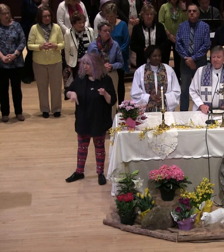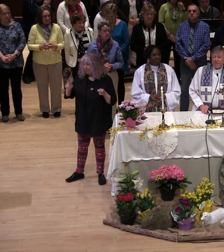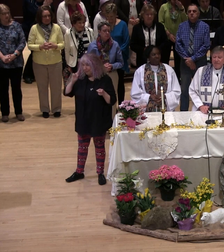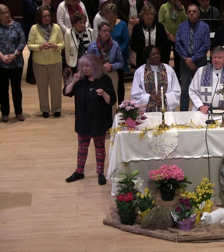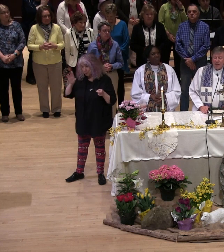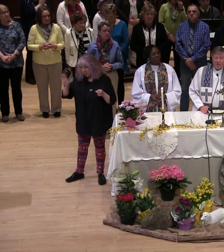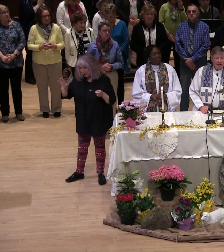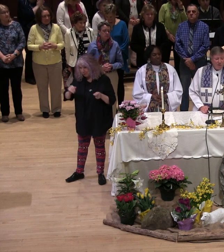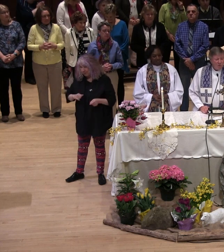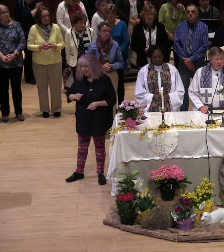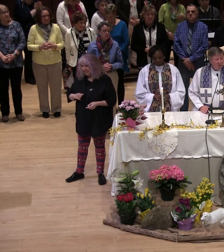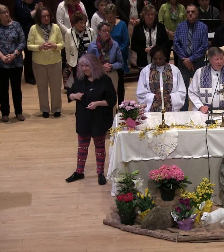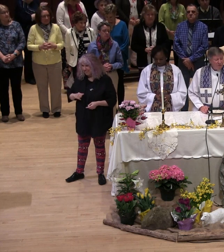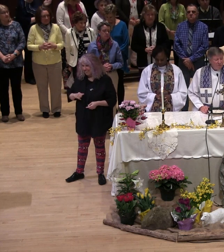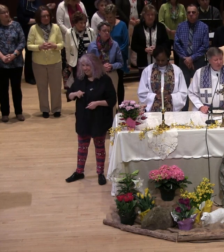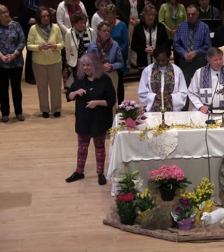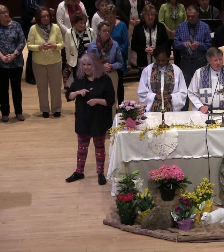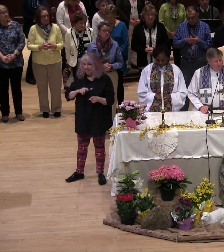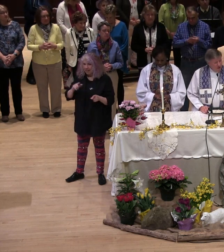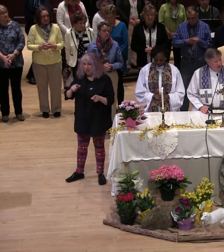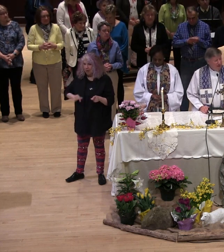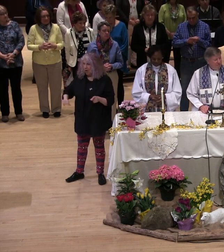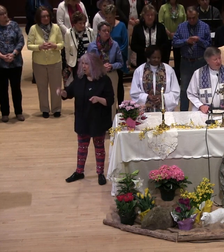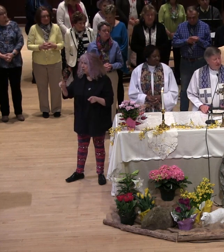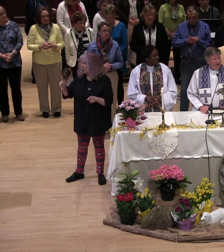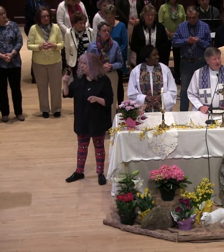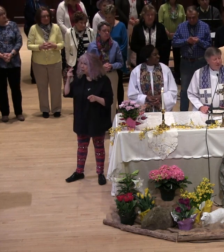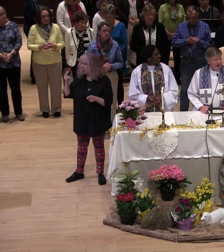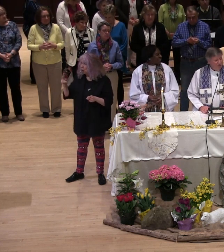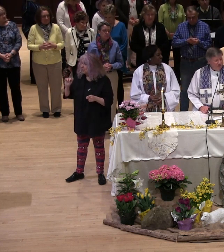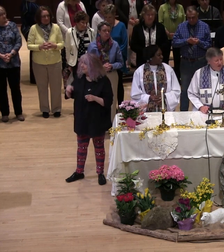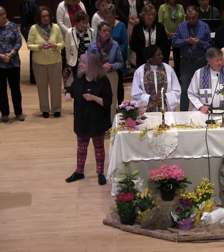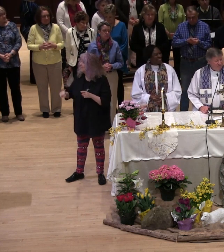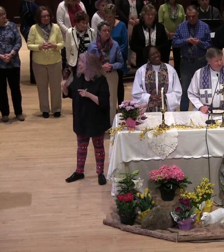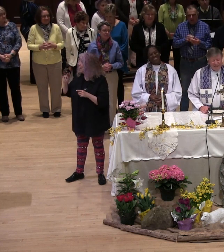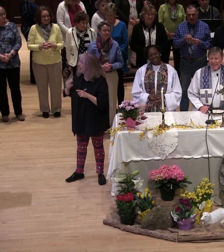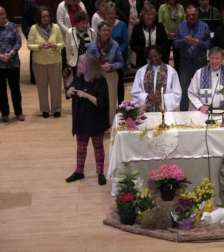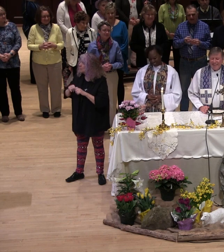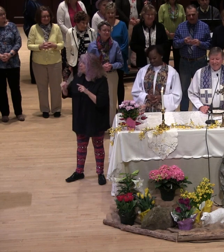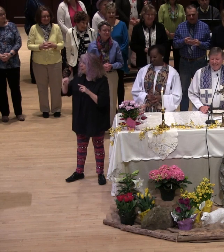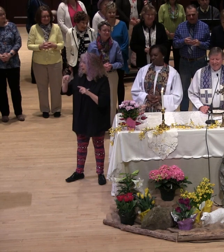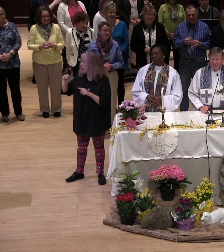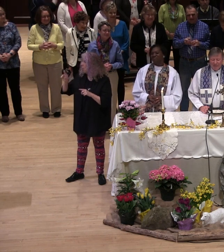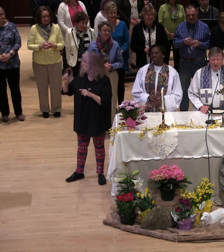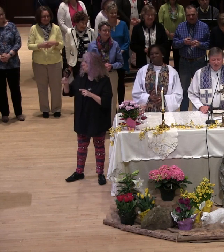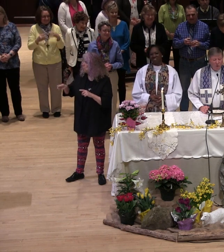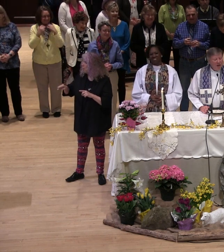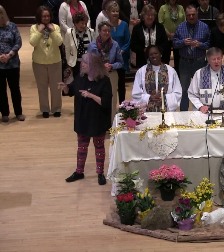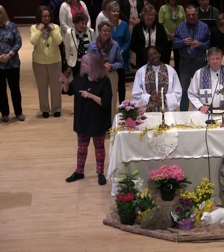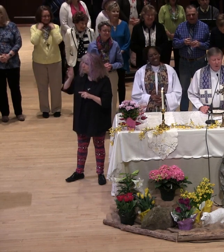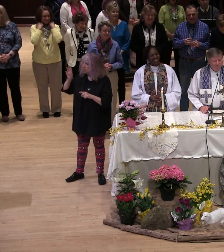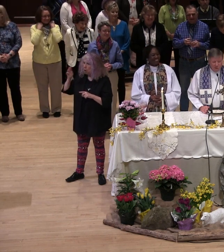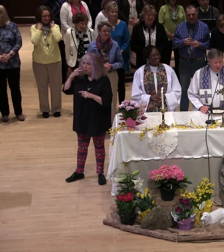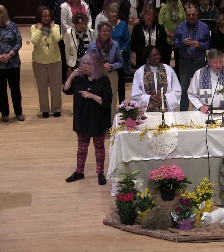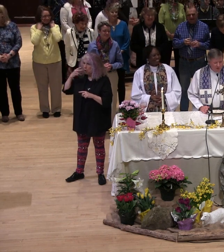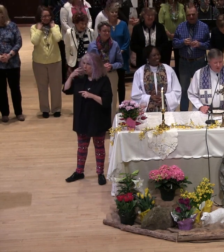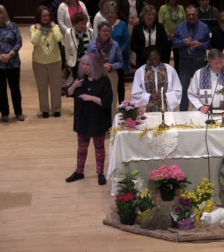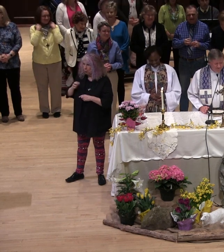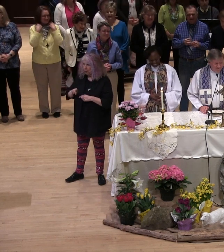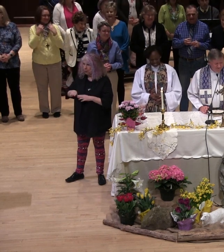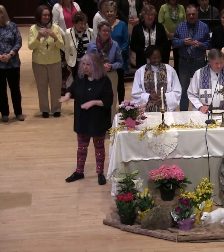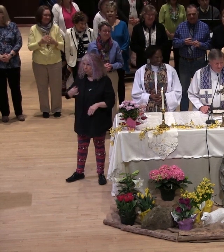wonderful. Matter of fact, the Lord looks at us the way Reverend Mary looks on her grandchildren. We are perfect.